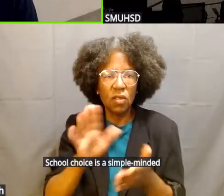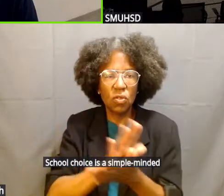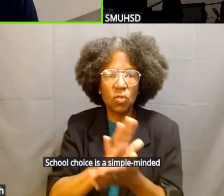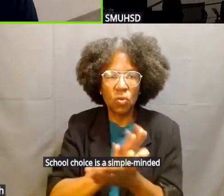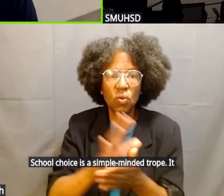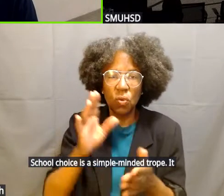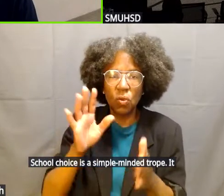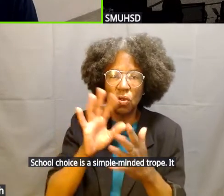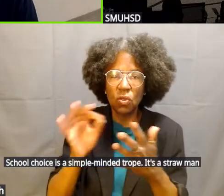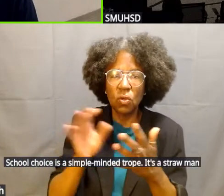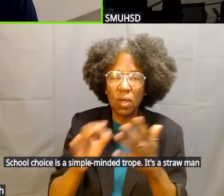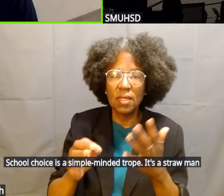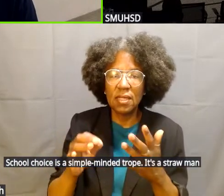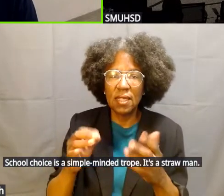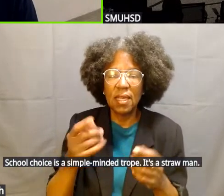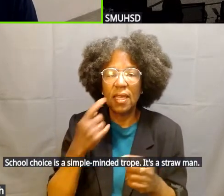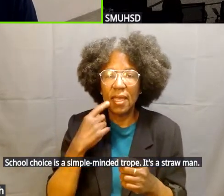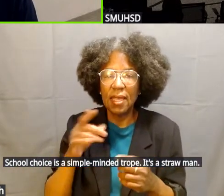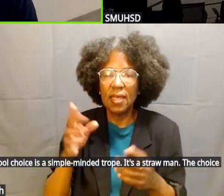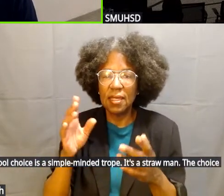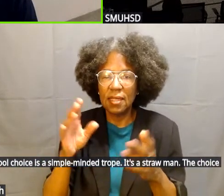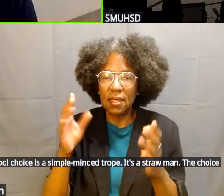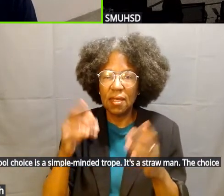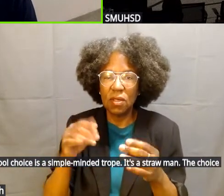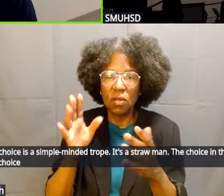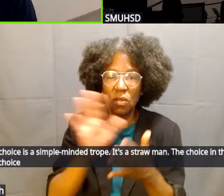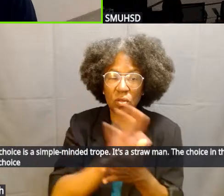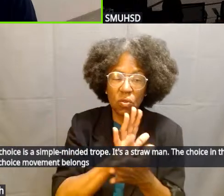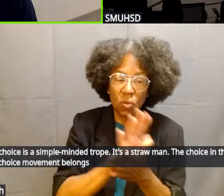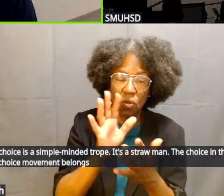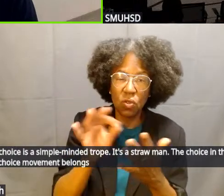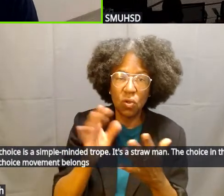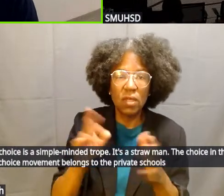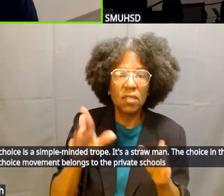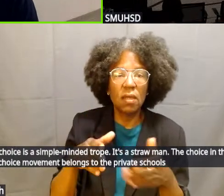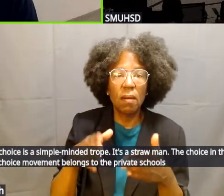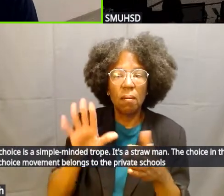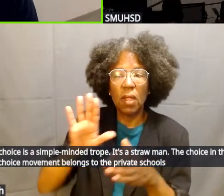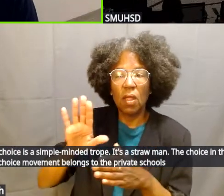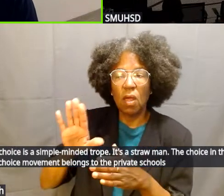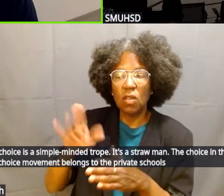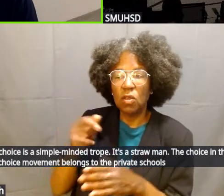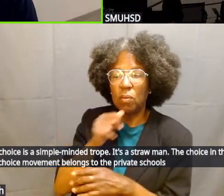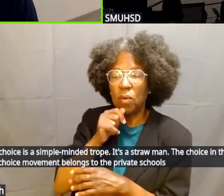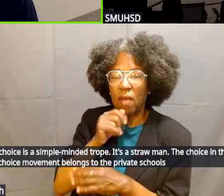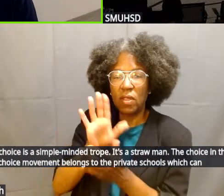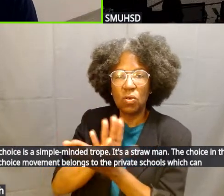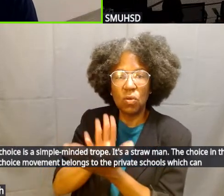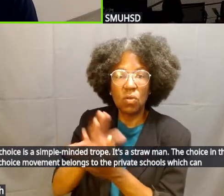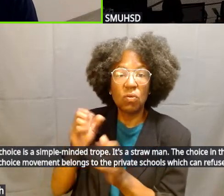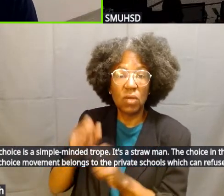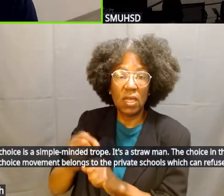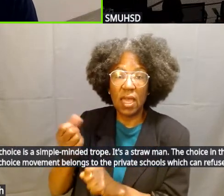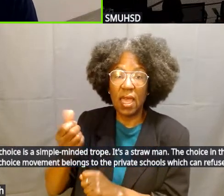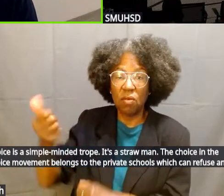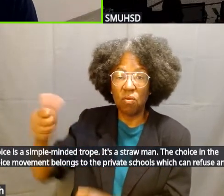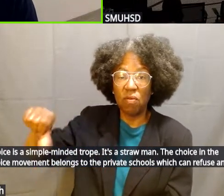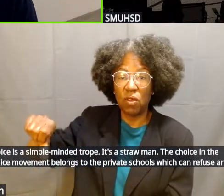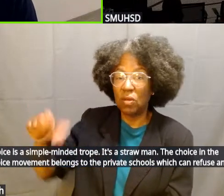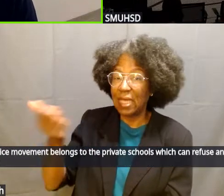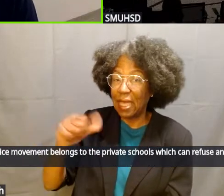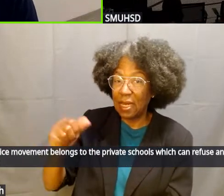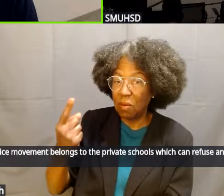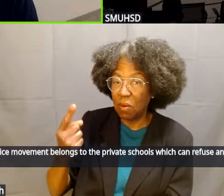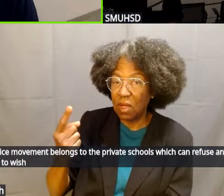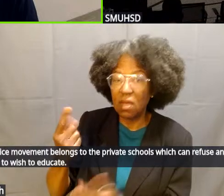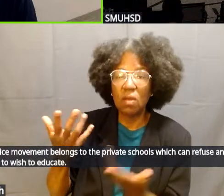man. The choice in the school choice movement belongs to the private schools, which can refuse anyone it does not wish to